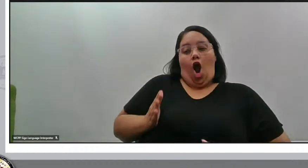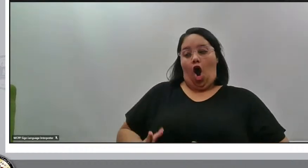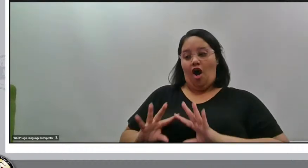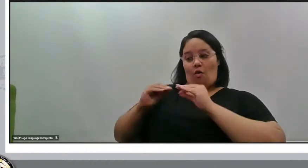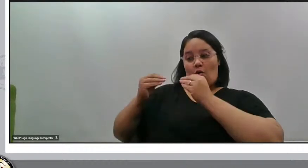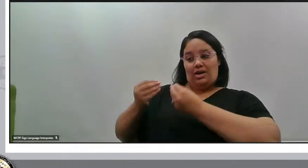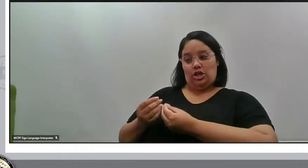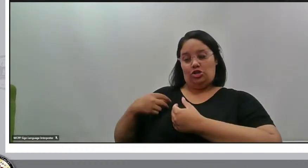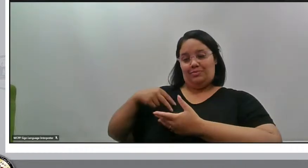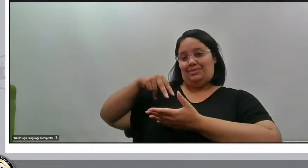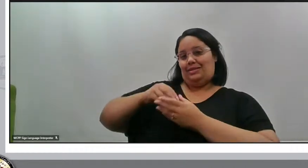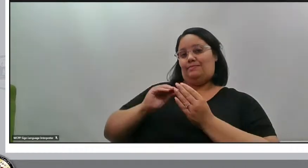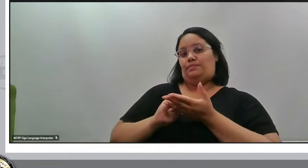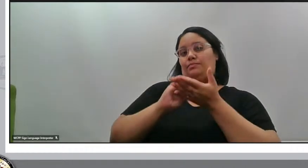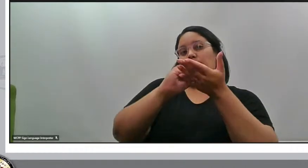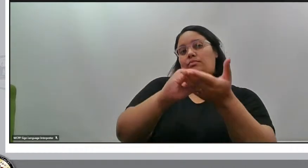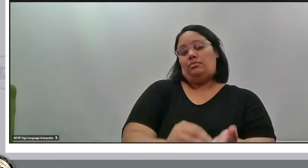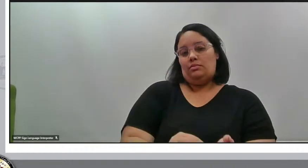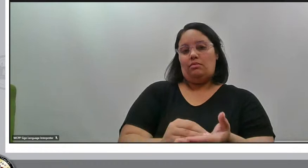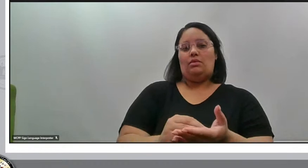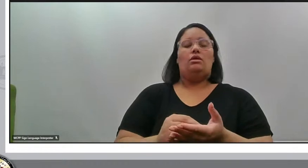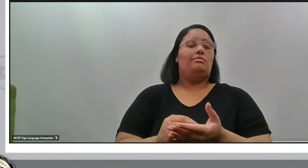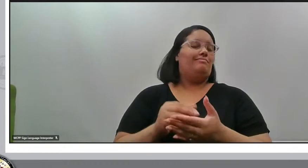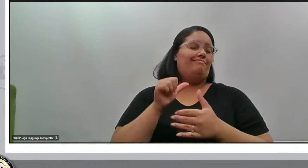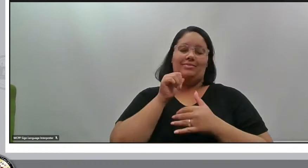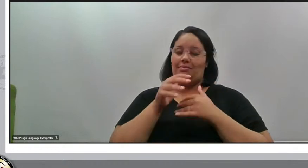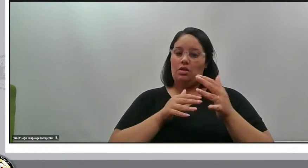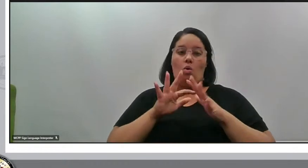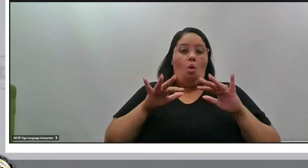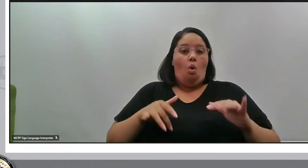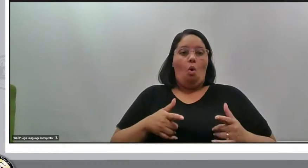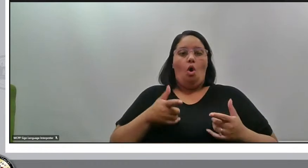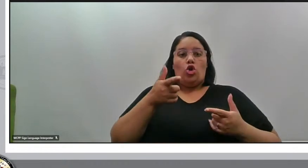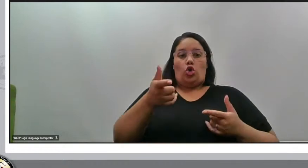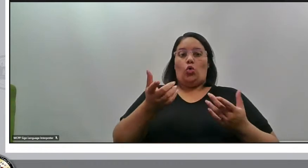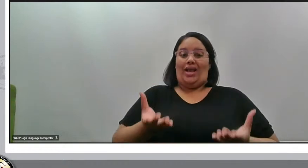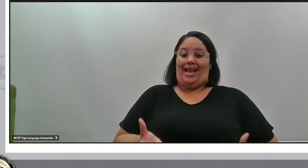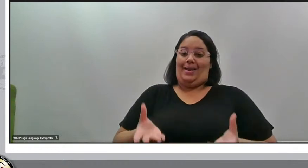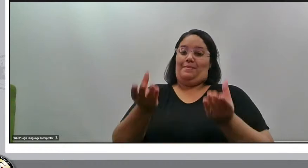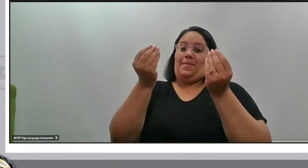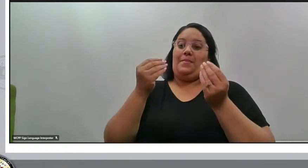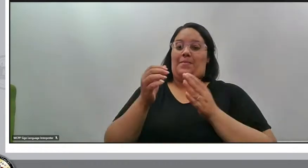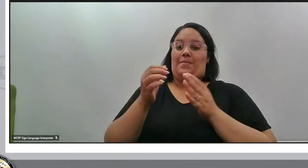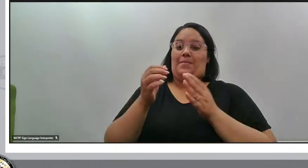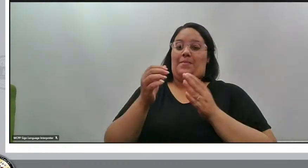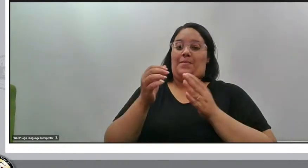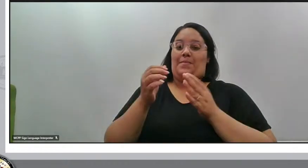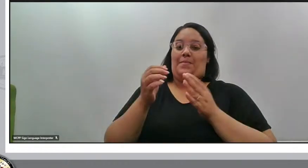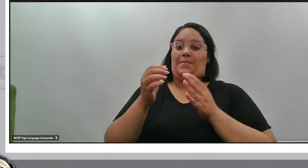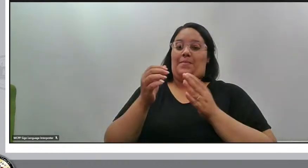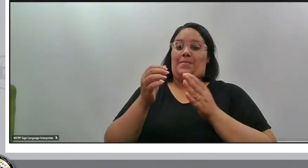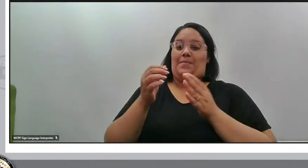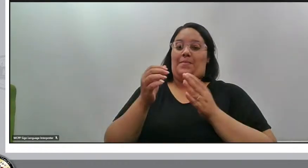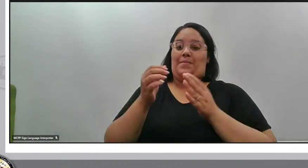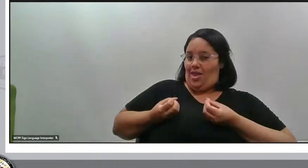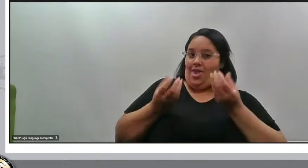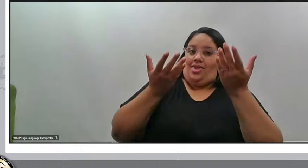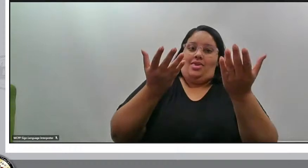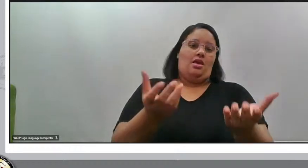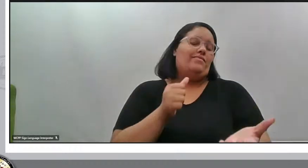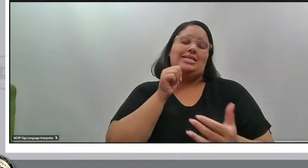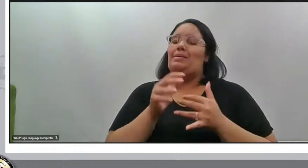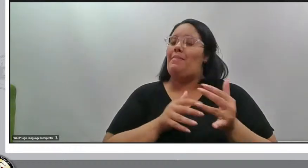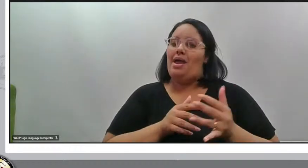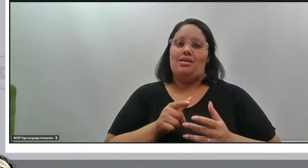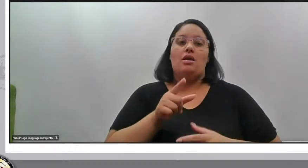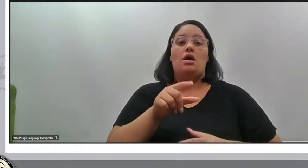organization and administers it on behalf of the organization, or whether one is a recipient on behalf of Parliament and then gives it over, is irrelevant. It